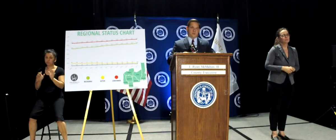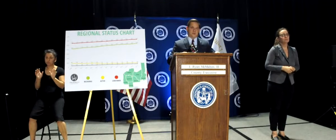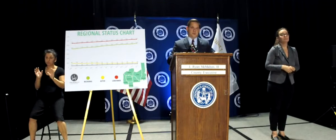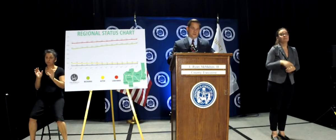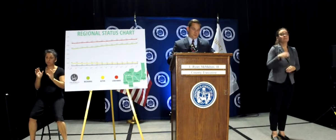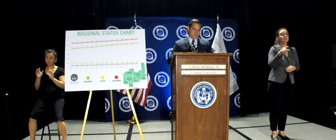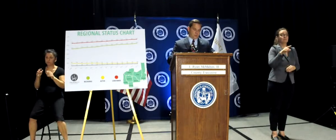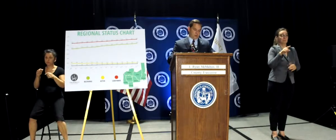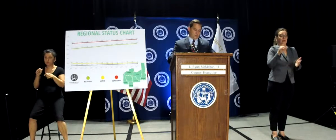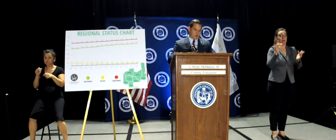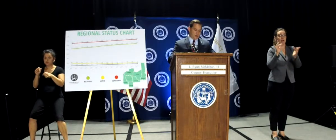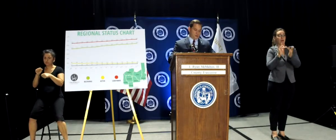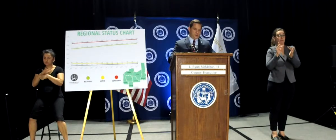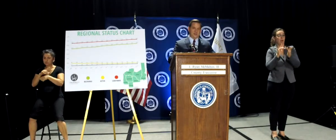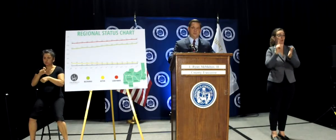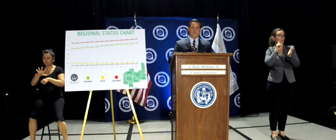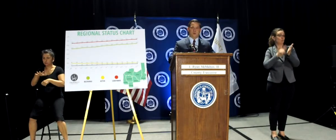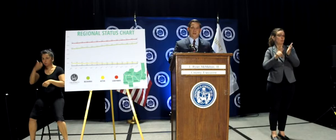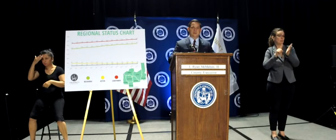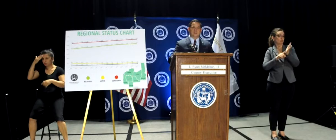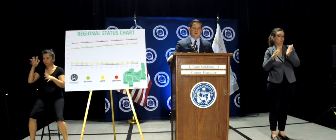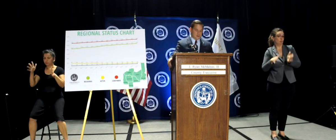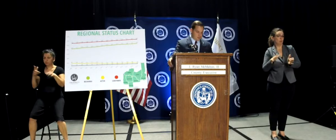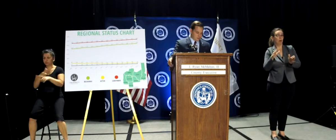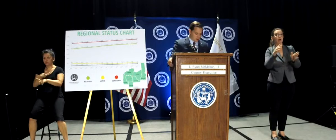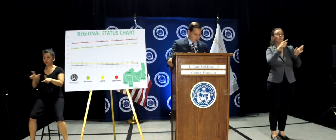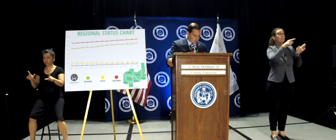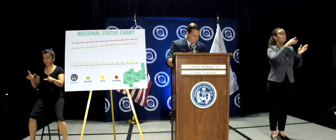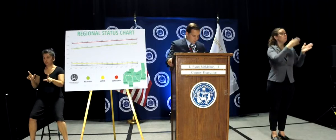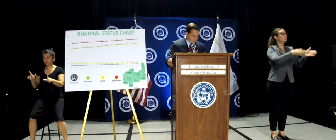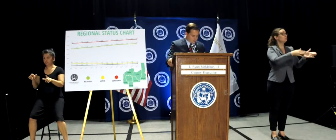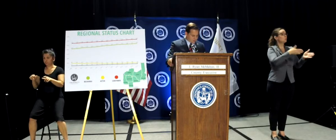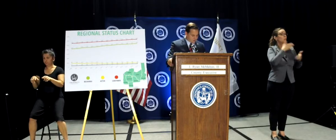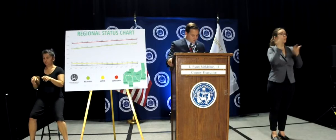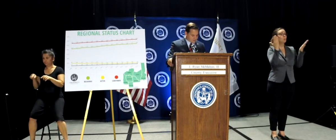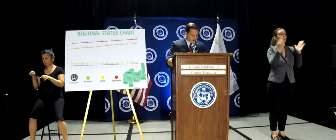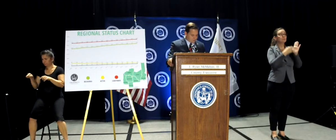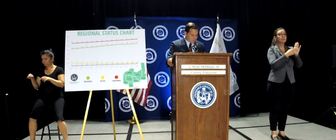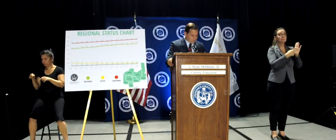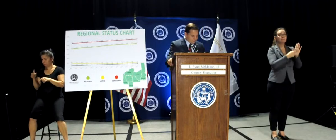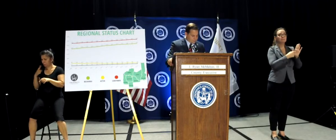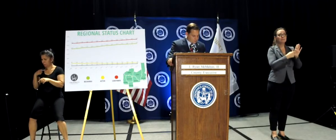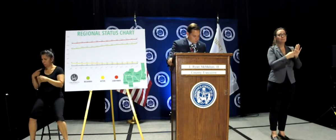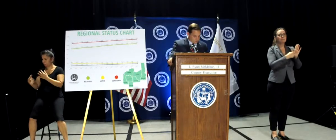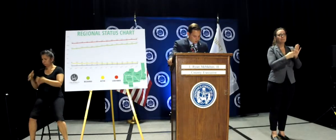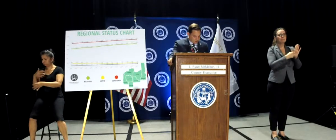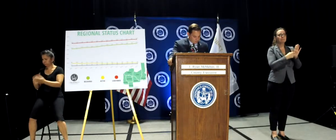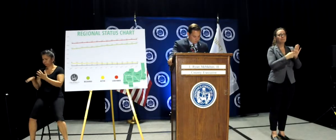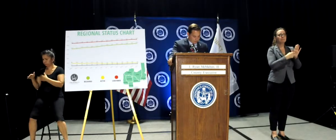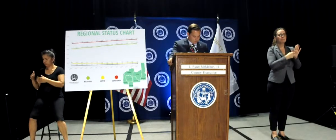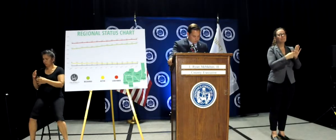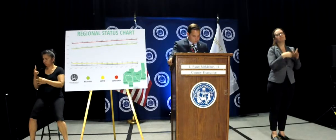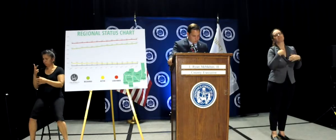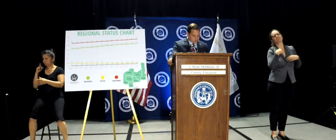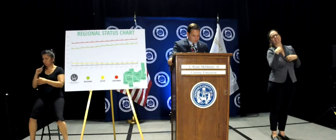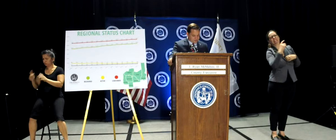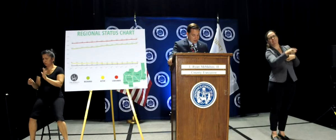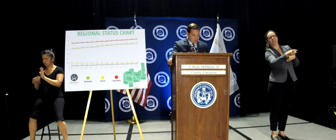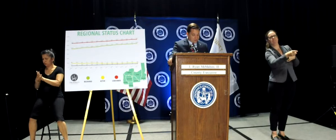right, we're going to run 2 days before that still. But I'll give you an example. Out